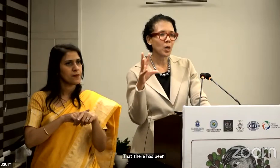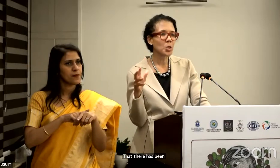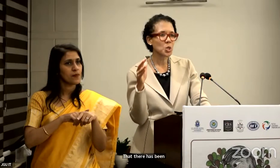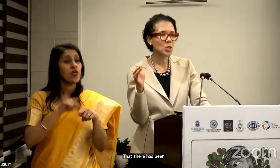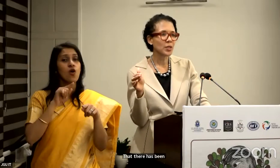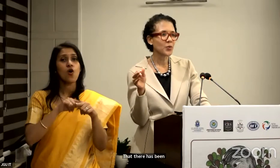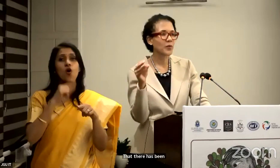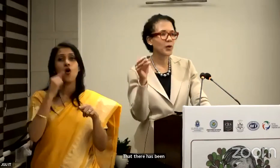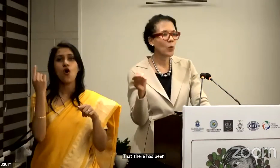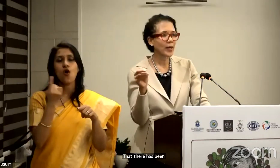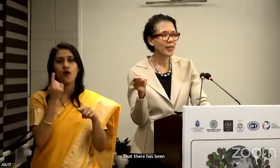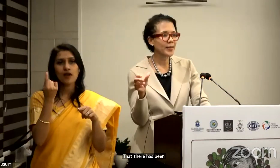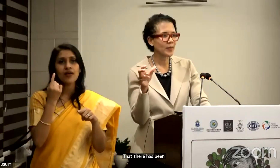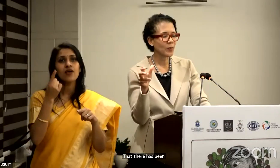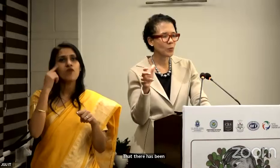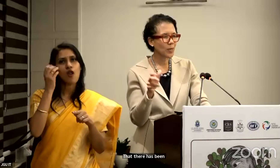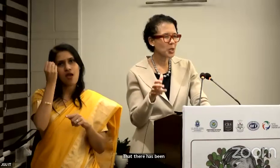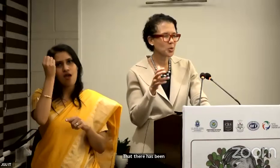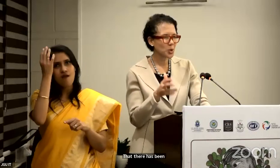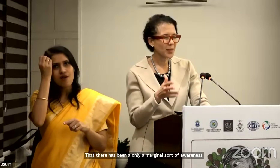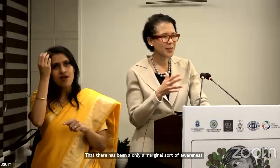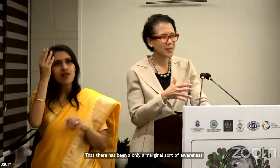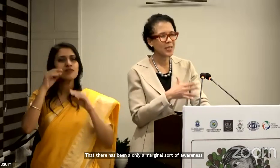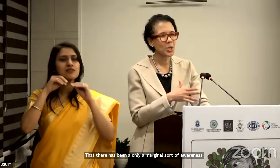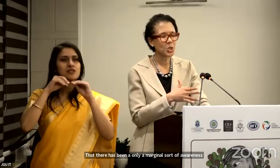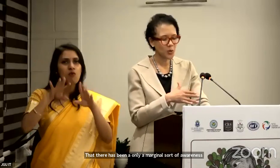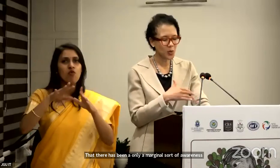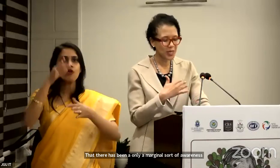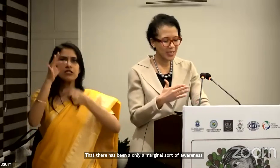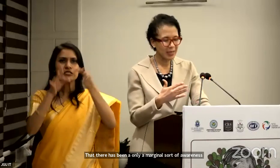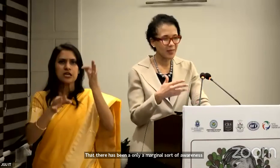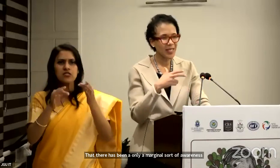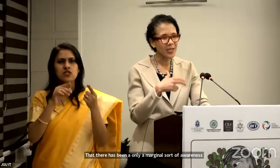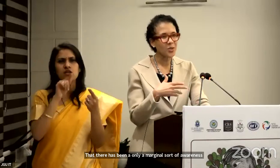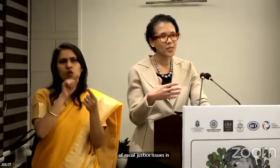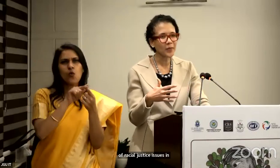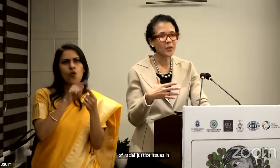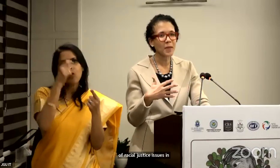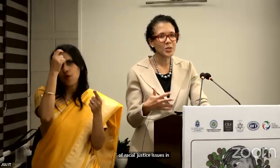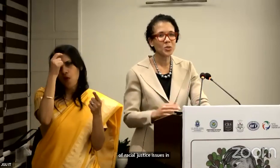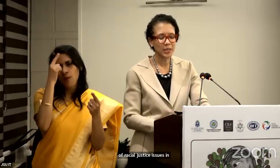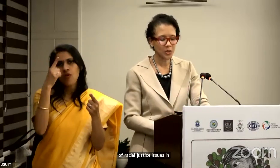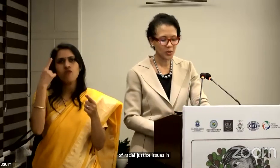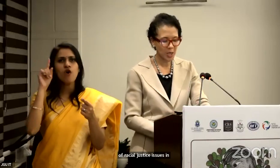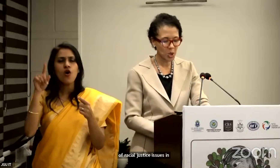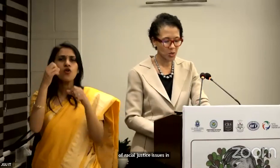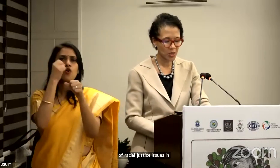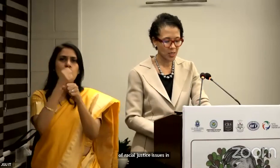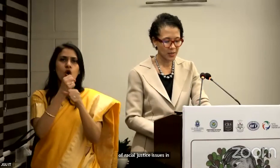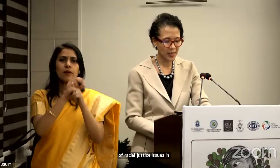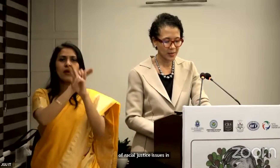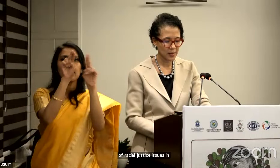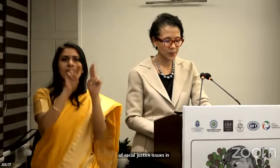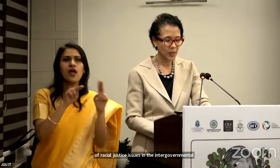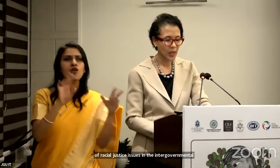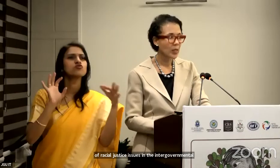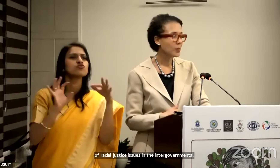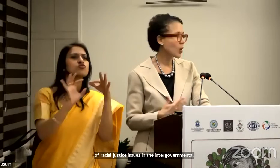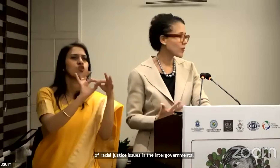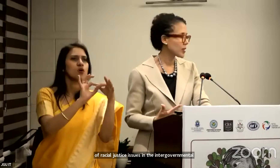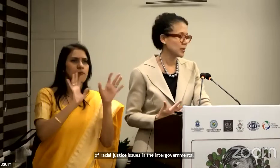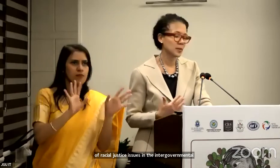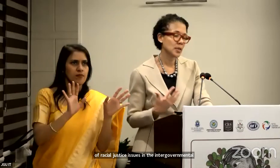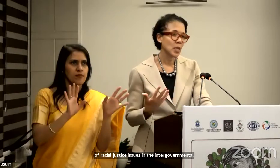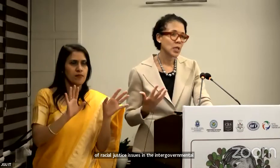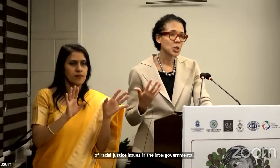only a marginal sort of awareness of racial justice issues in the intergovernmental international context. And